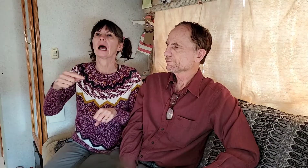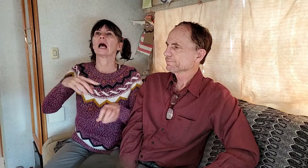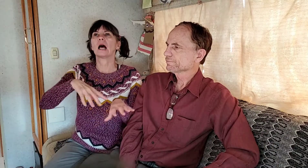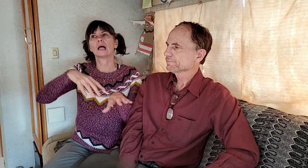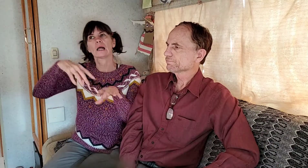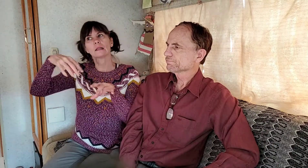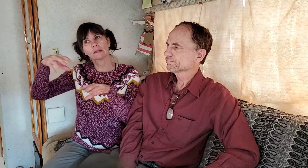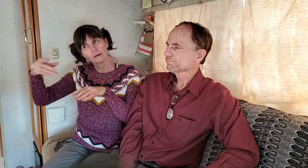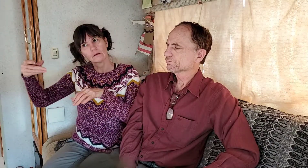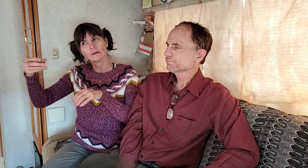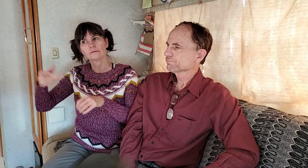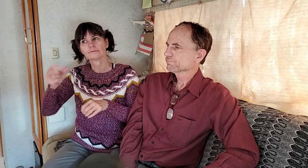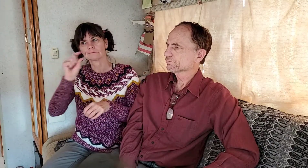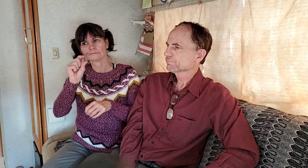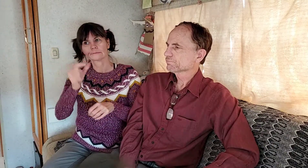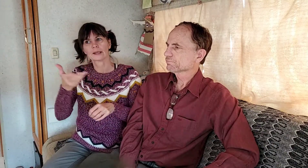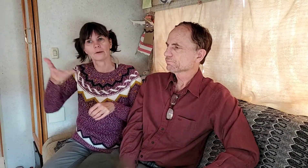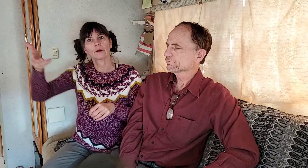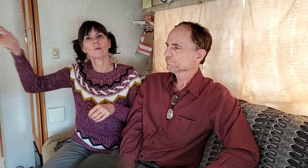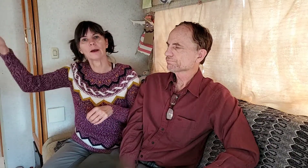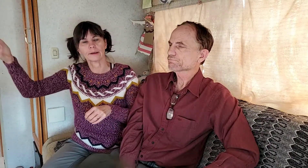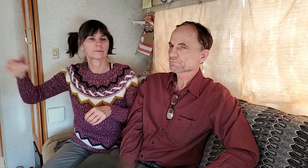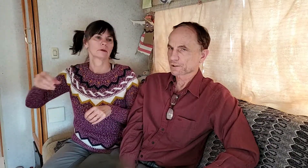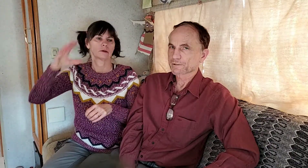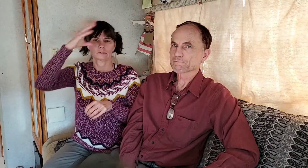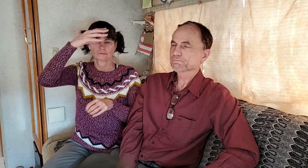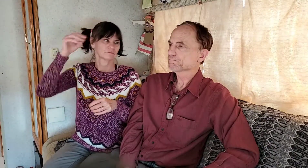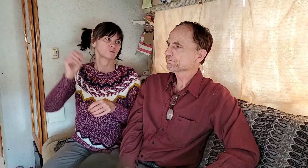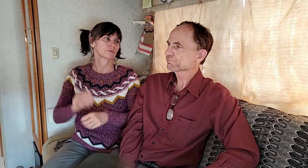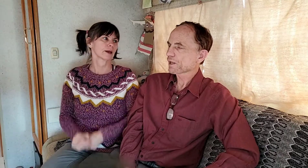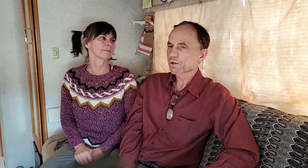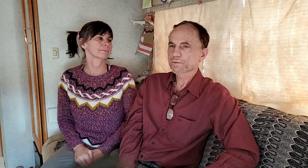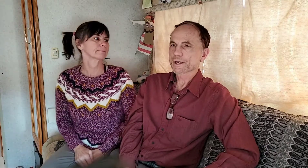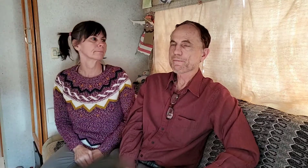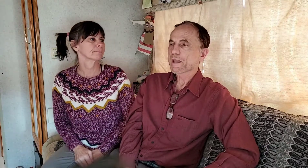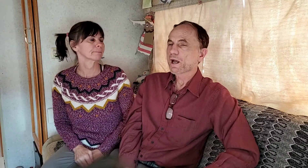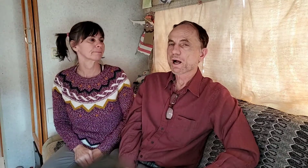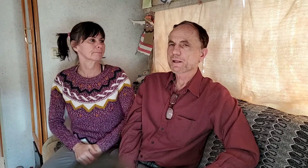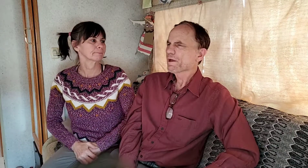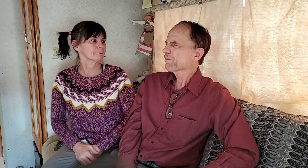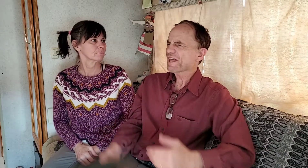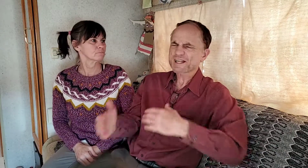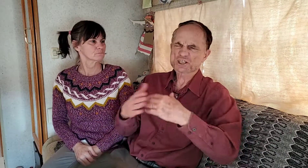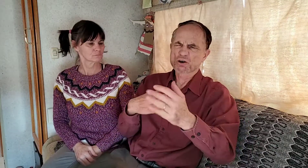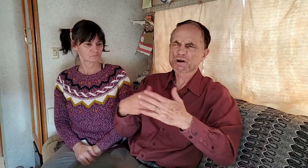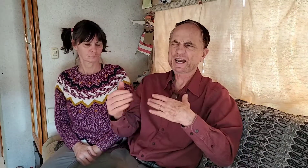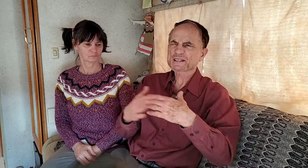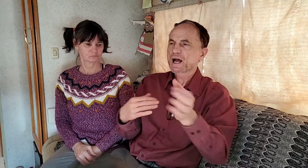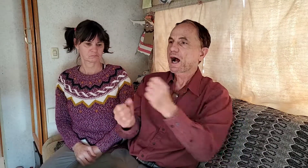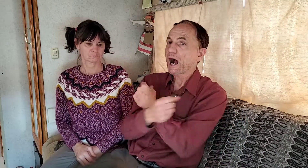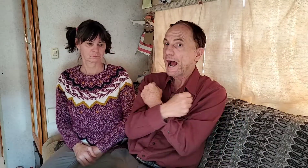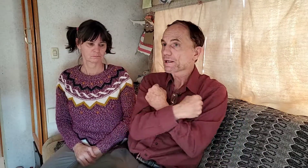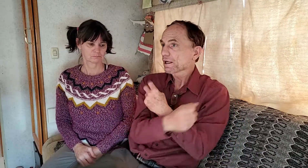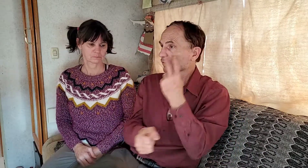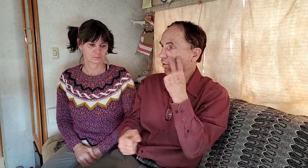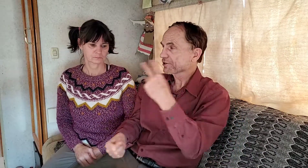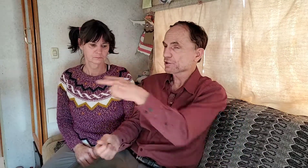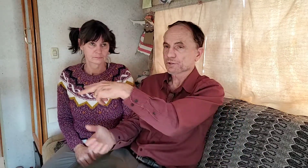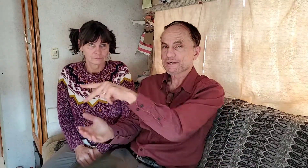a little carried away. All right. Okay. Okay. That's all right. I love watching you